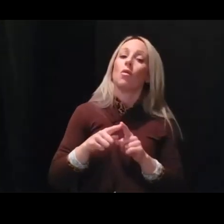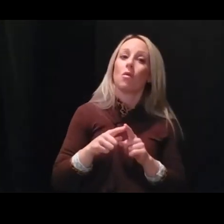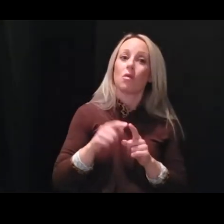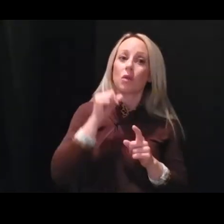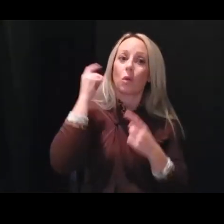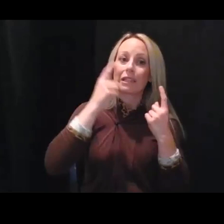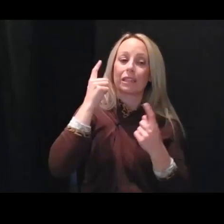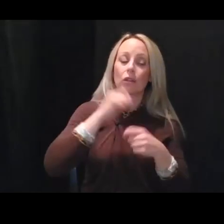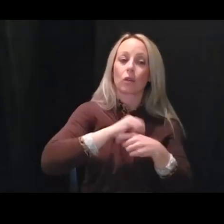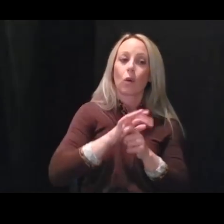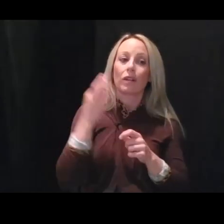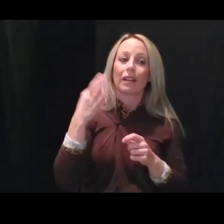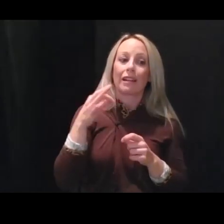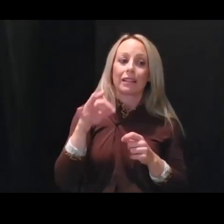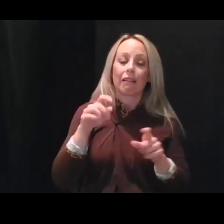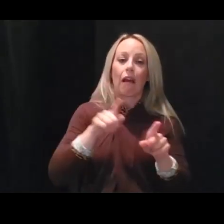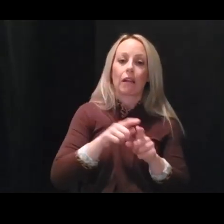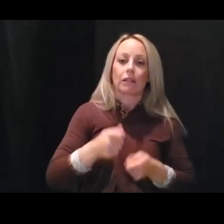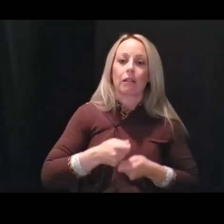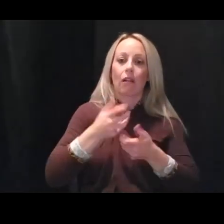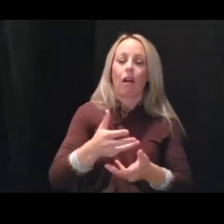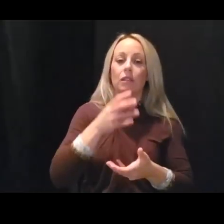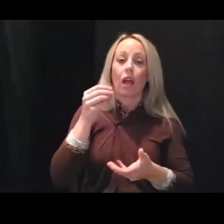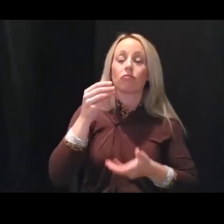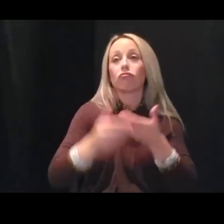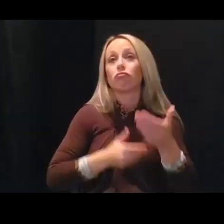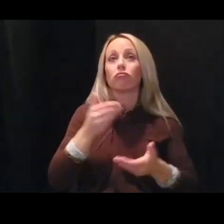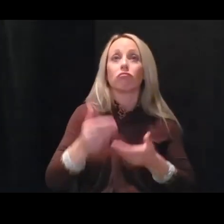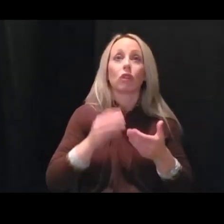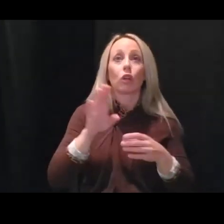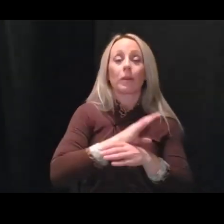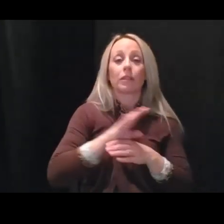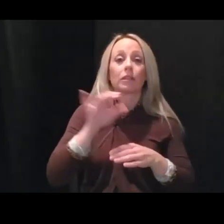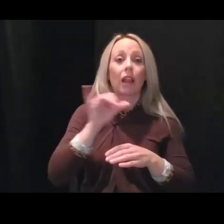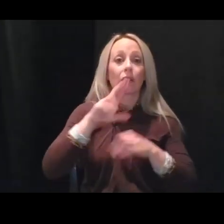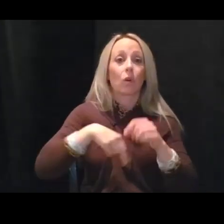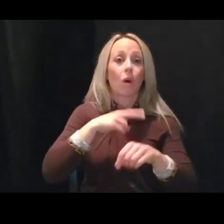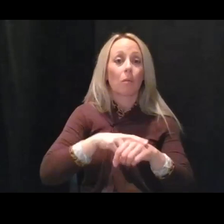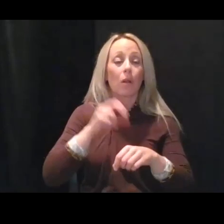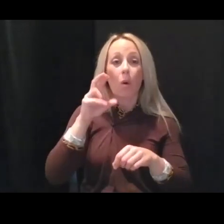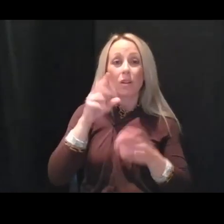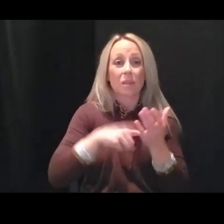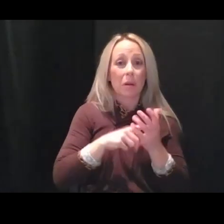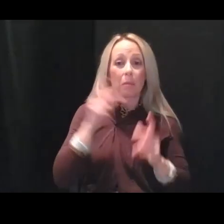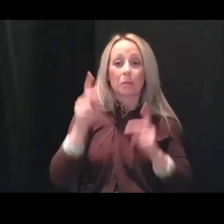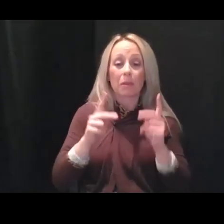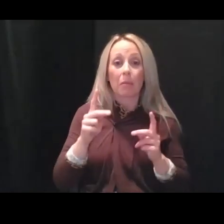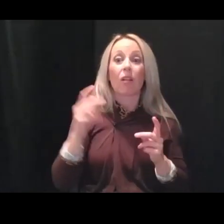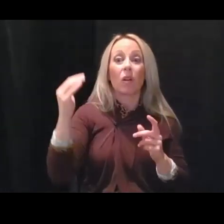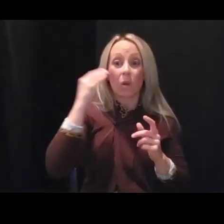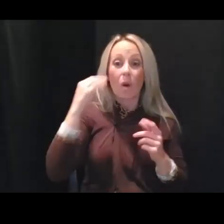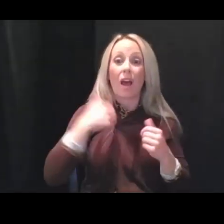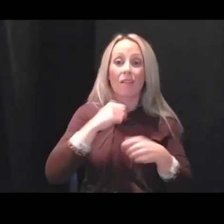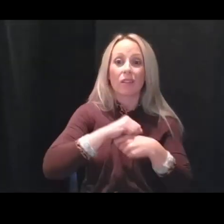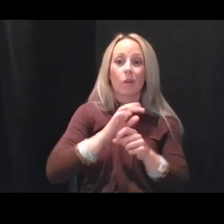consider COVID-19 as the cause and goes about his or her business, or an individual that knows he or she has COVID-19